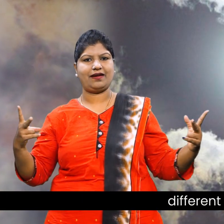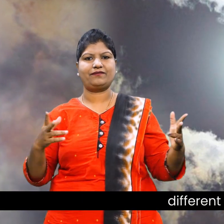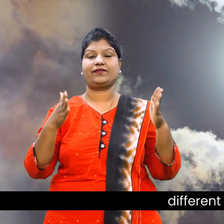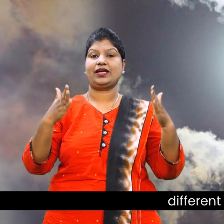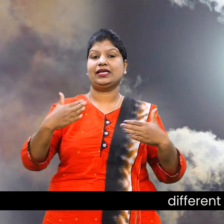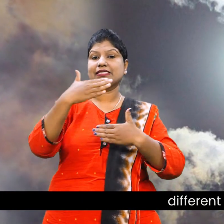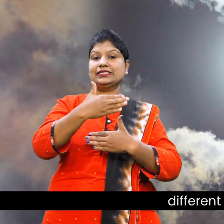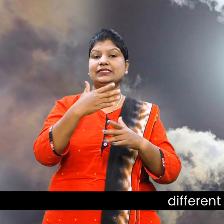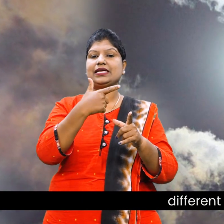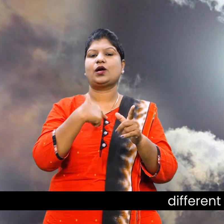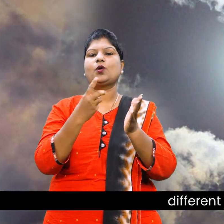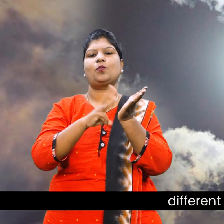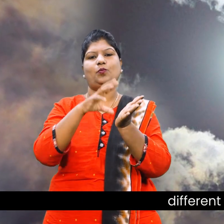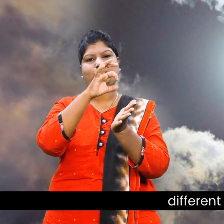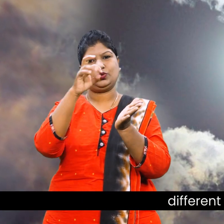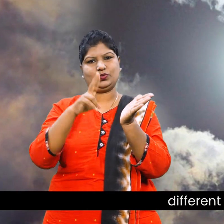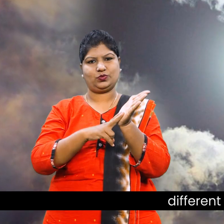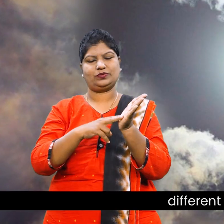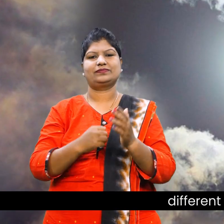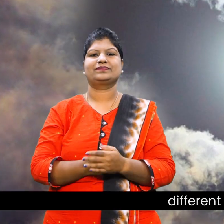the moon.